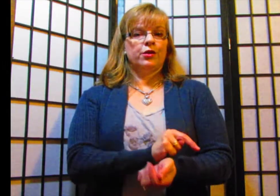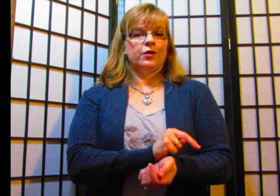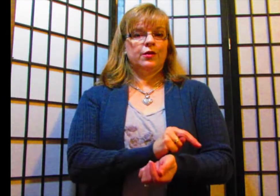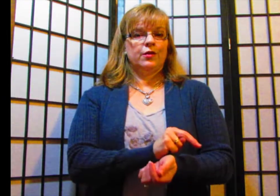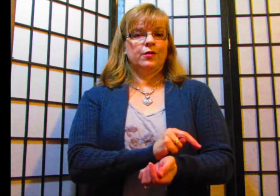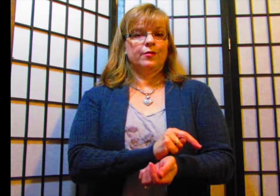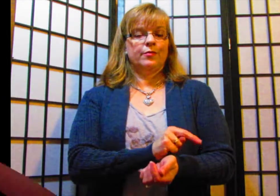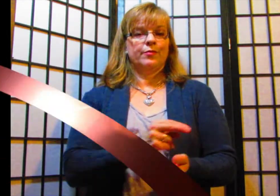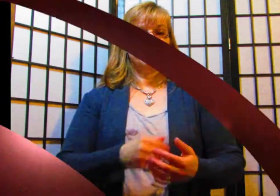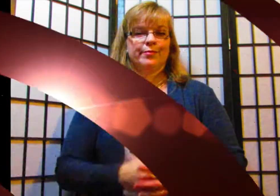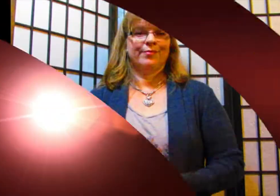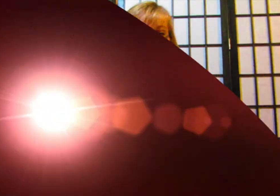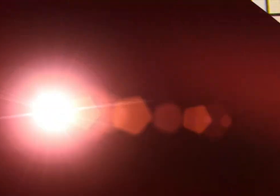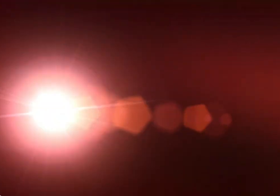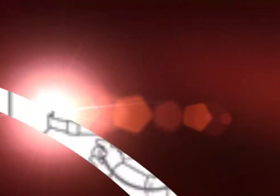Nurse.